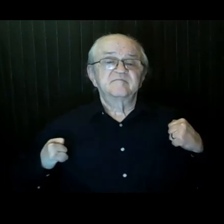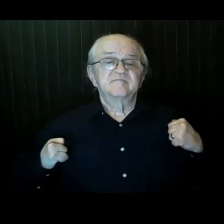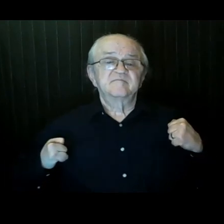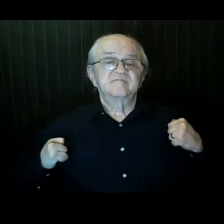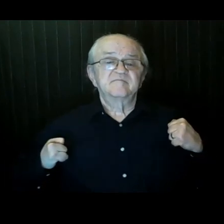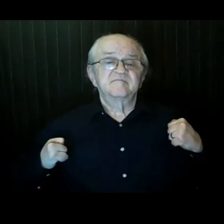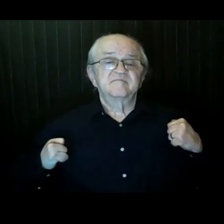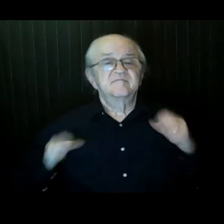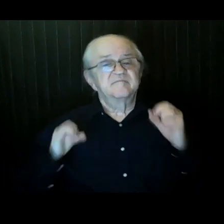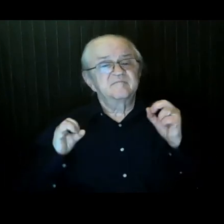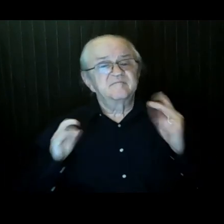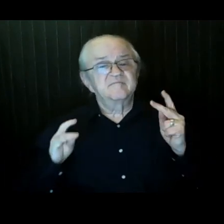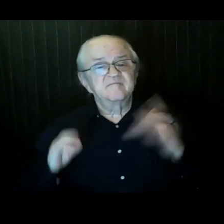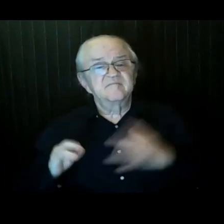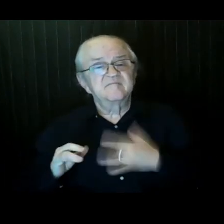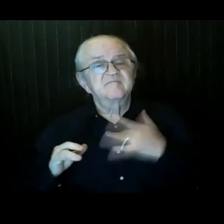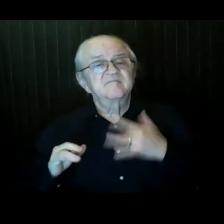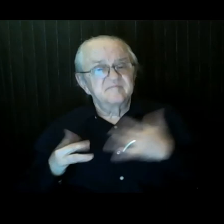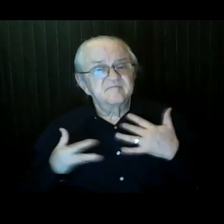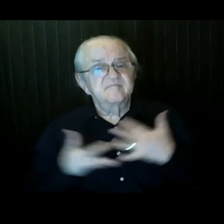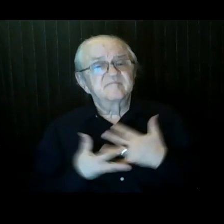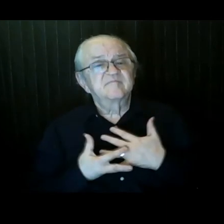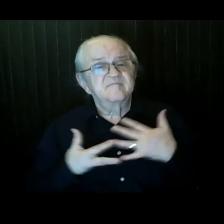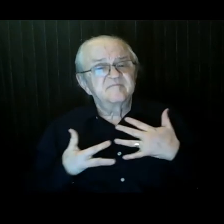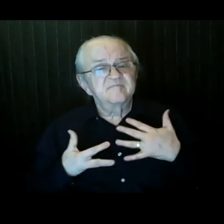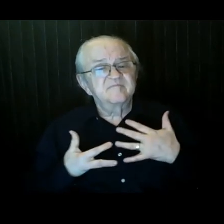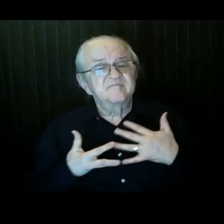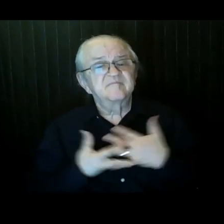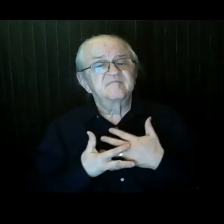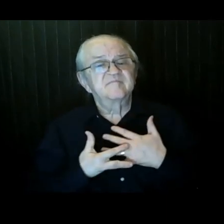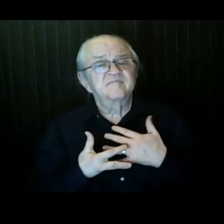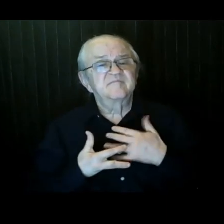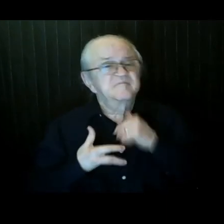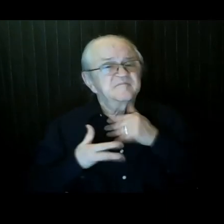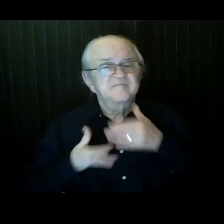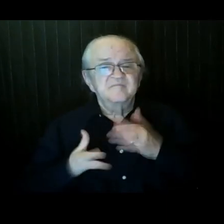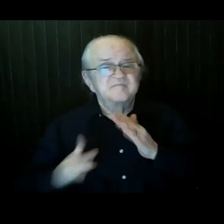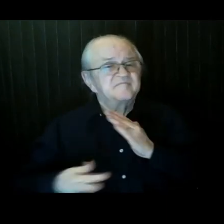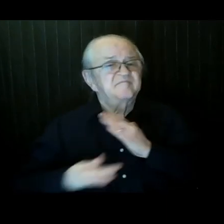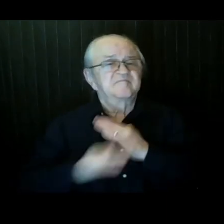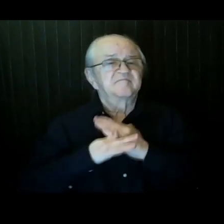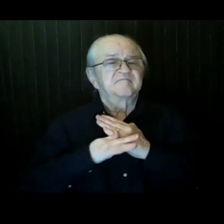It's okay to feel afraid. Don't let that stand in your way.